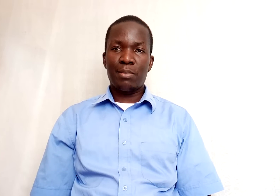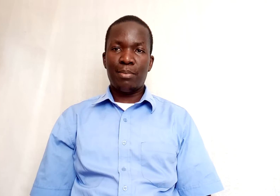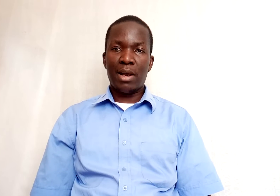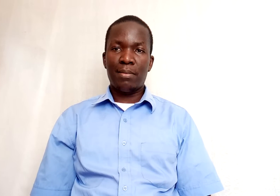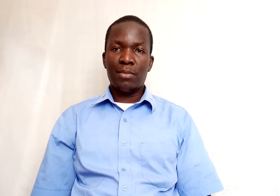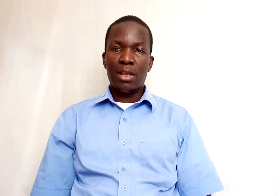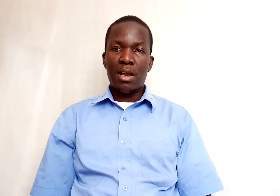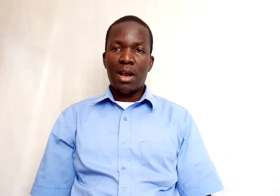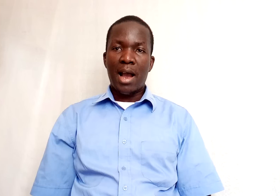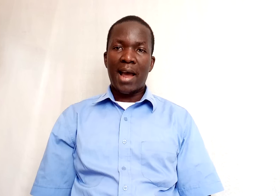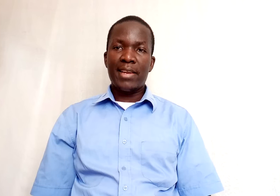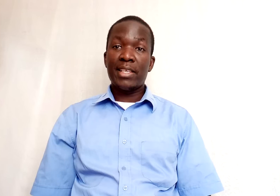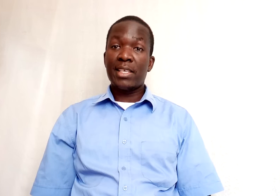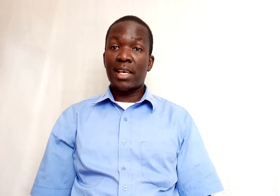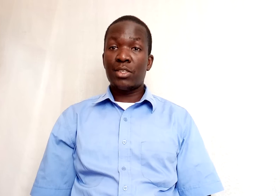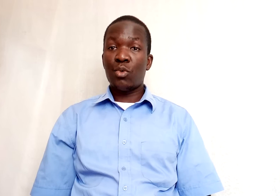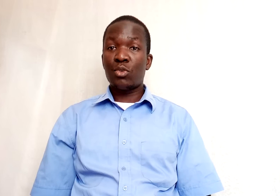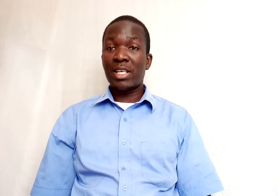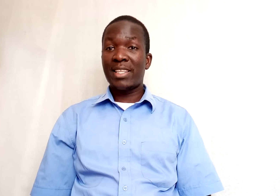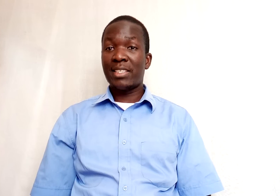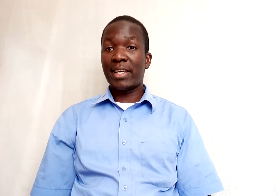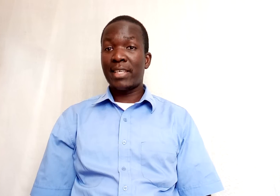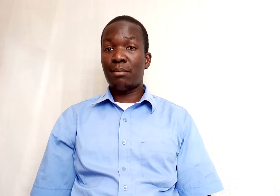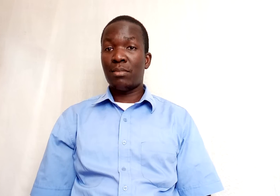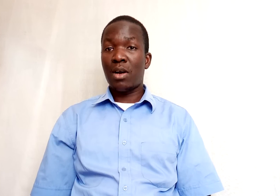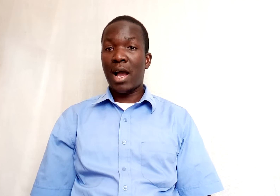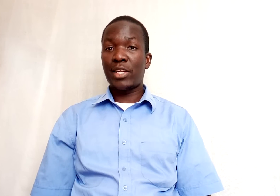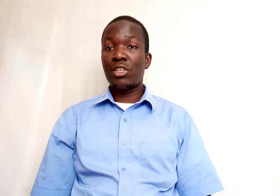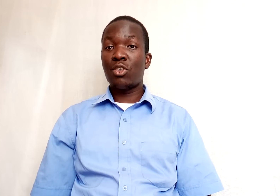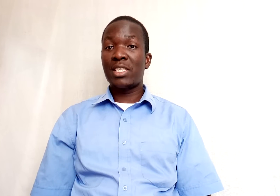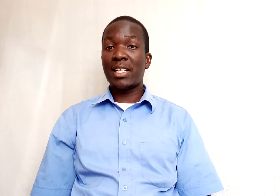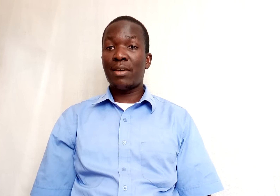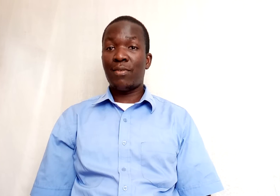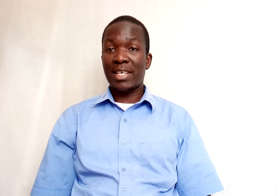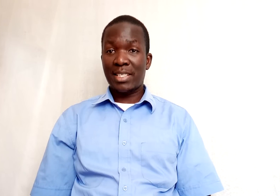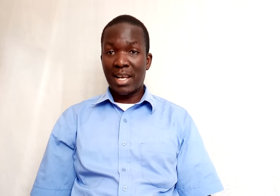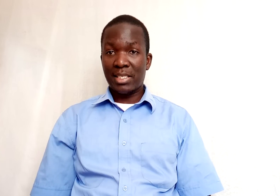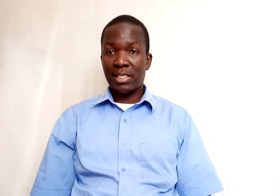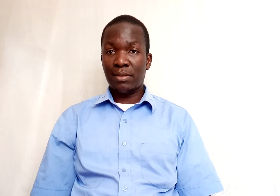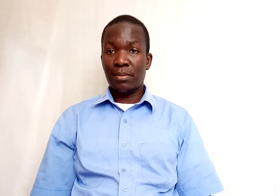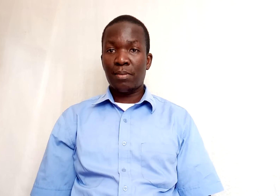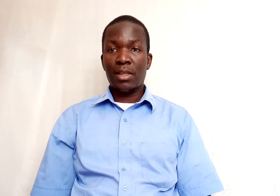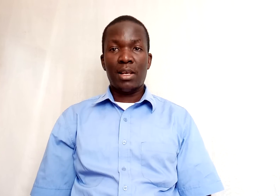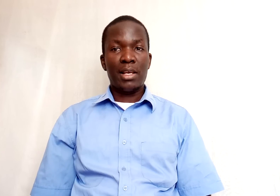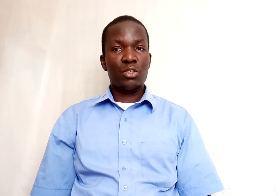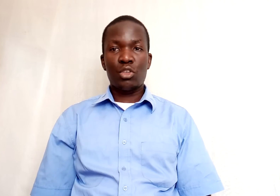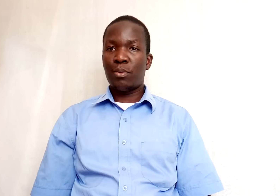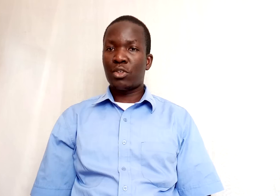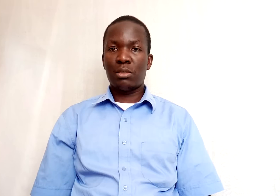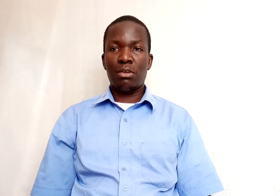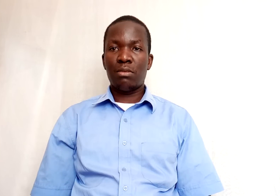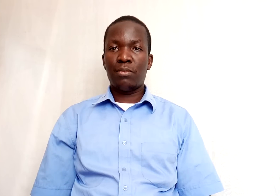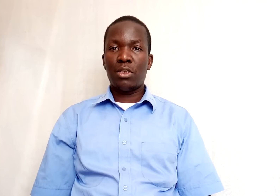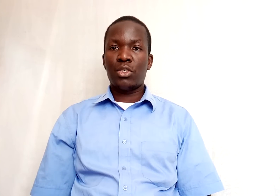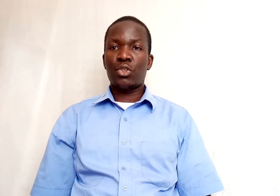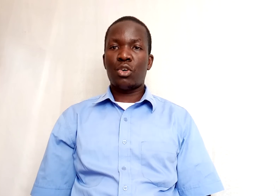paper. And in case you want to take this exam and you do not take the first CAT, it's not possible. So